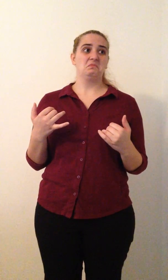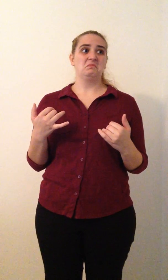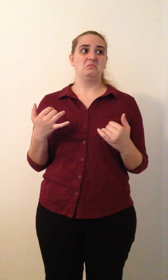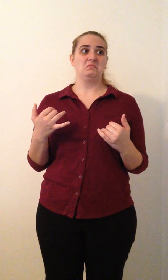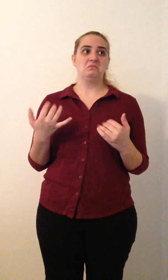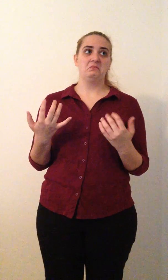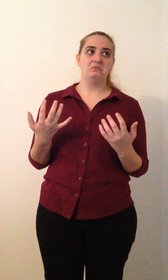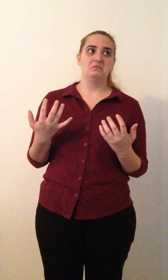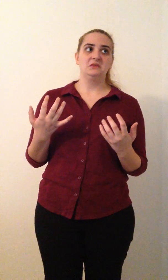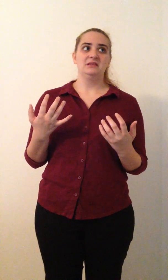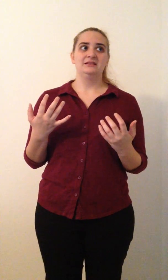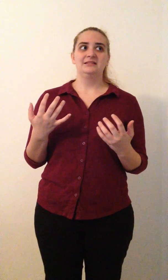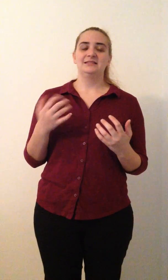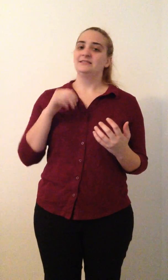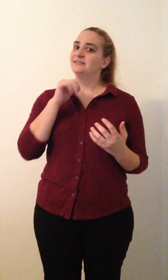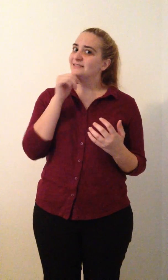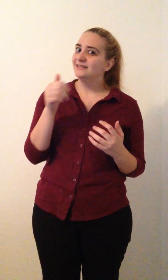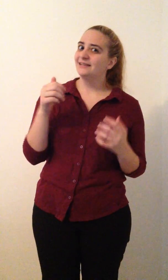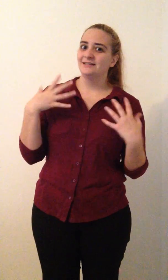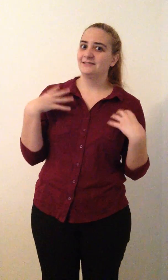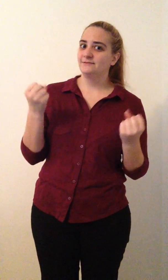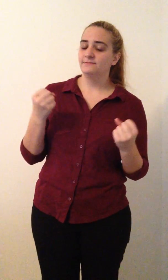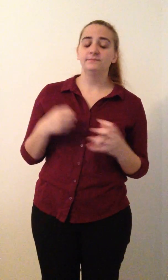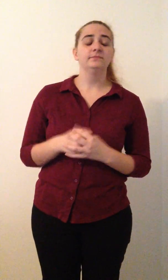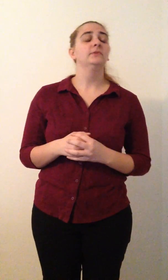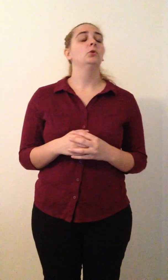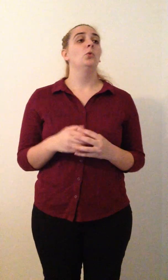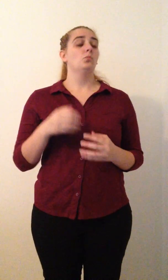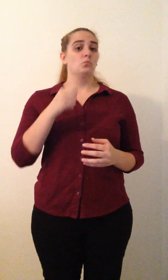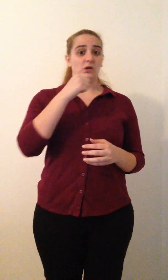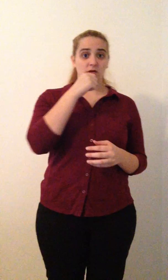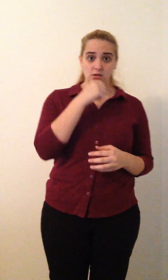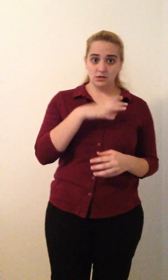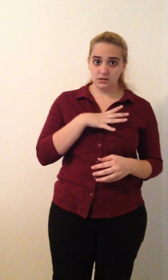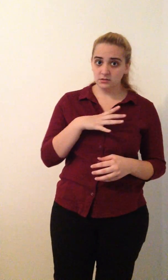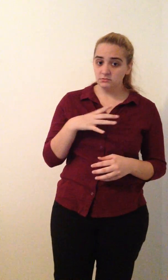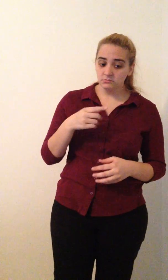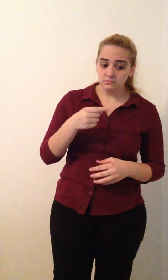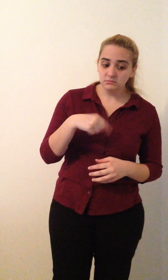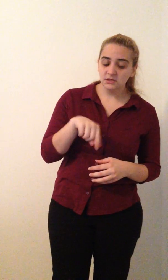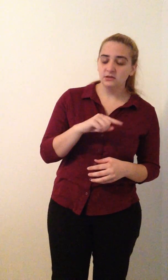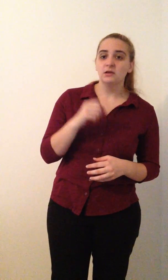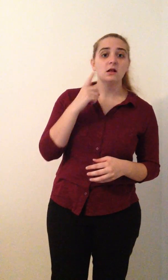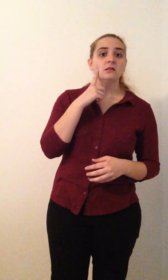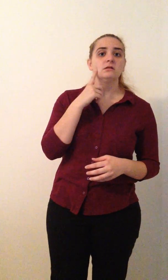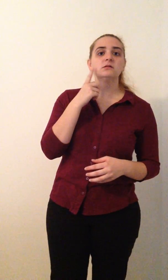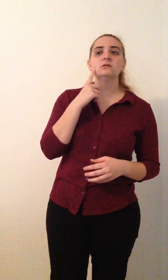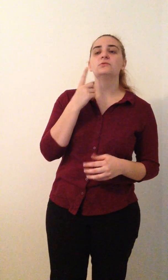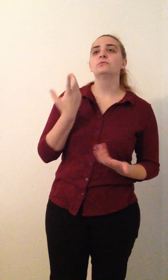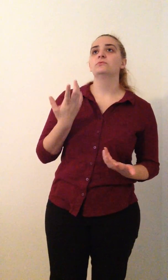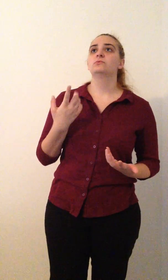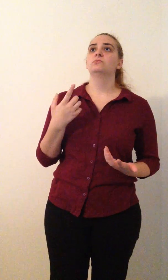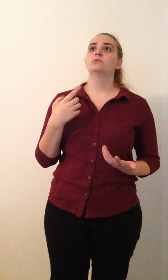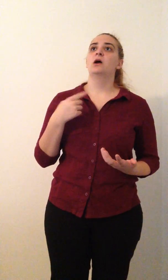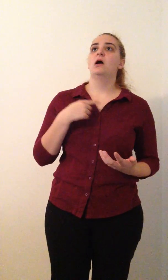realize that if they are seductive to men, it's going to get their attention.